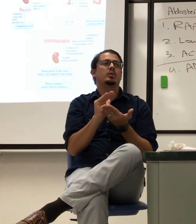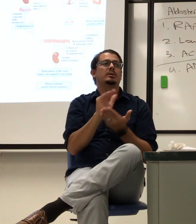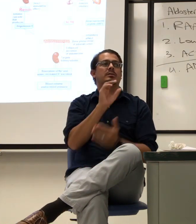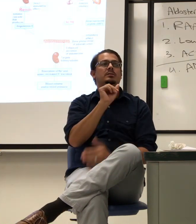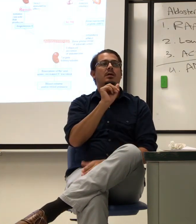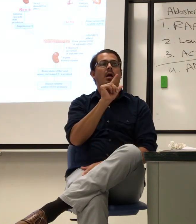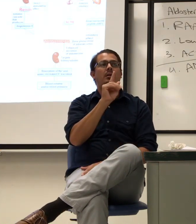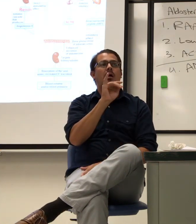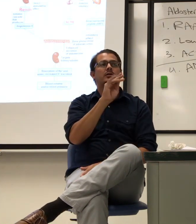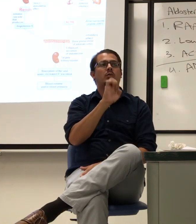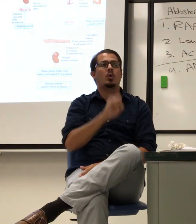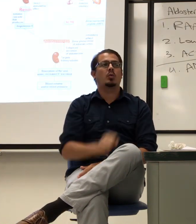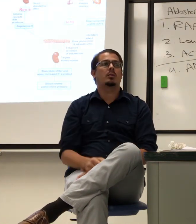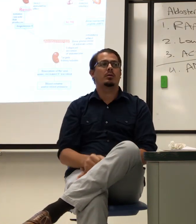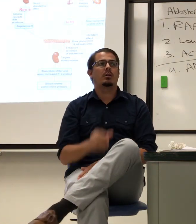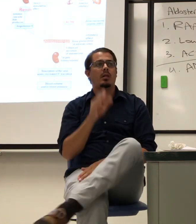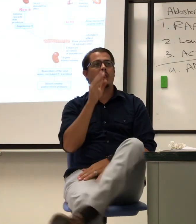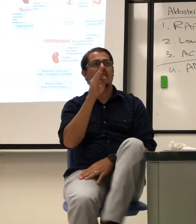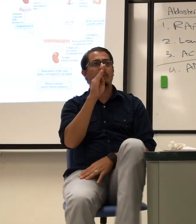aldosterone.